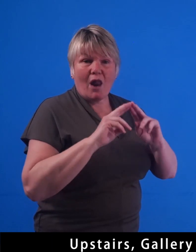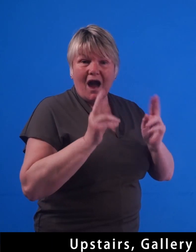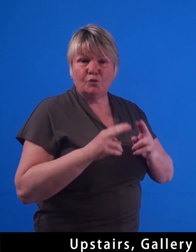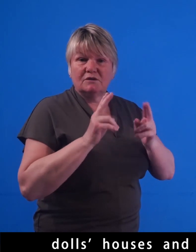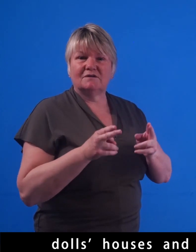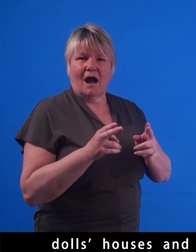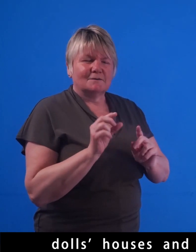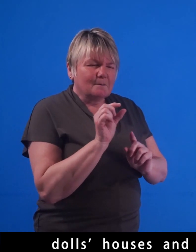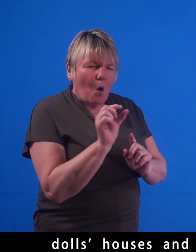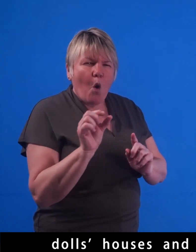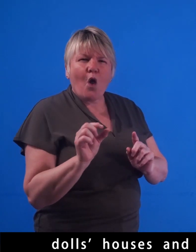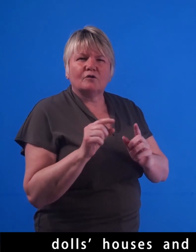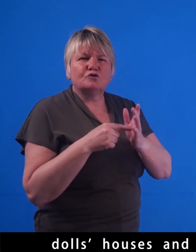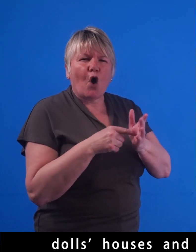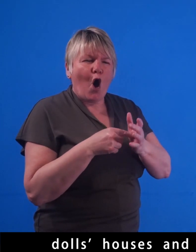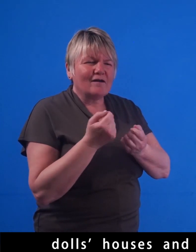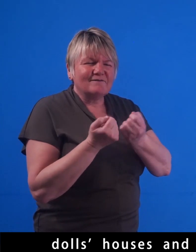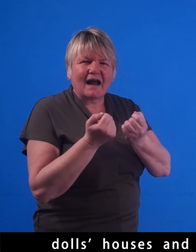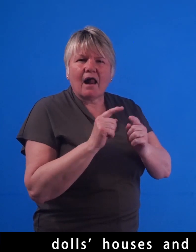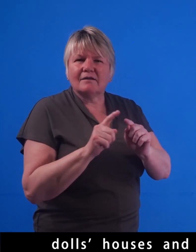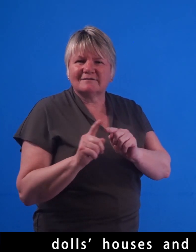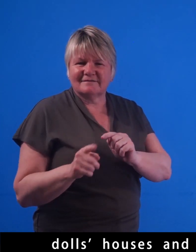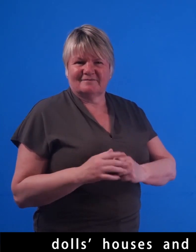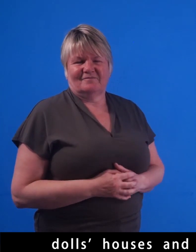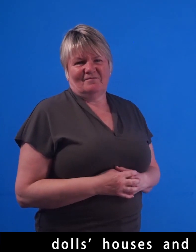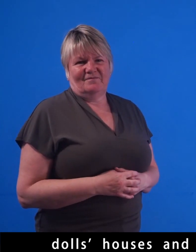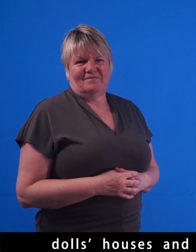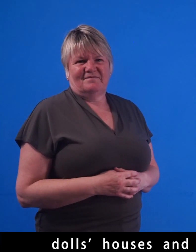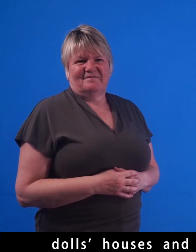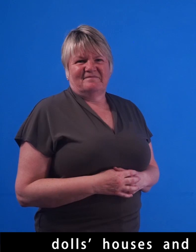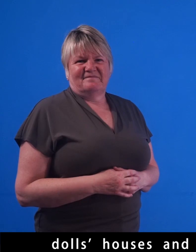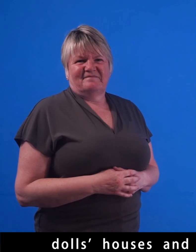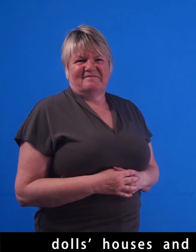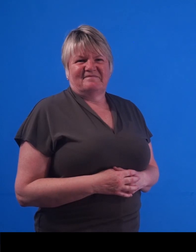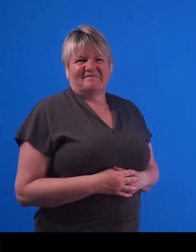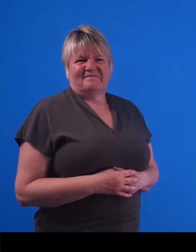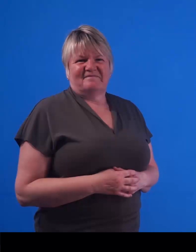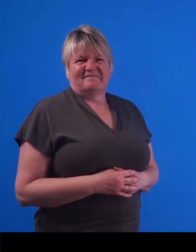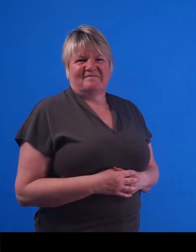toys, dolls' houses, and miniatures and toy vehicles.